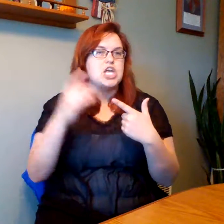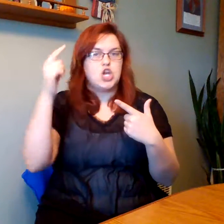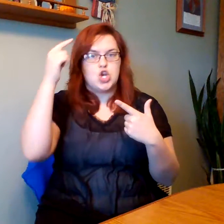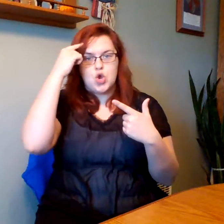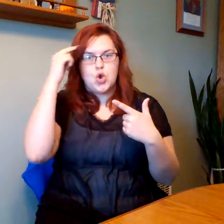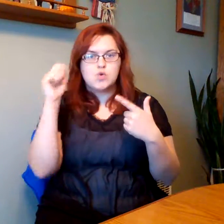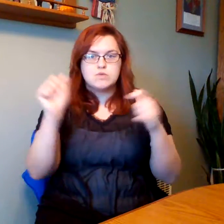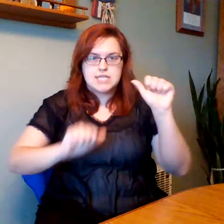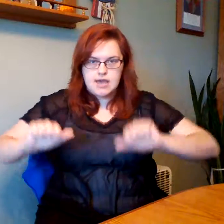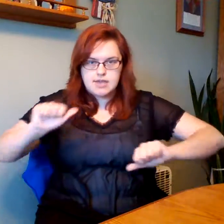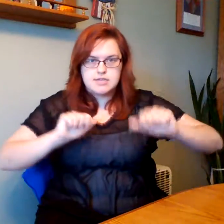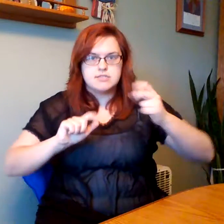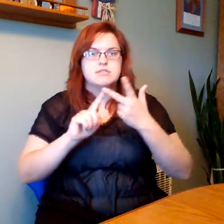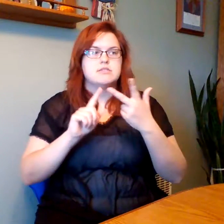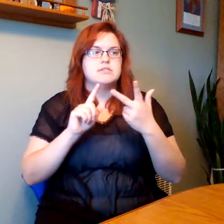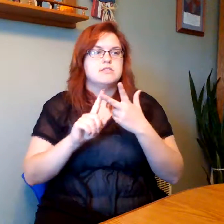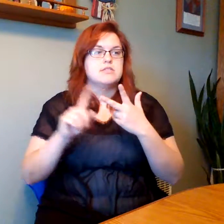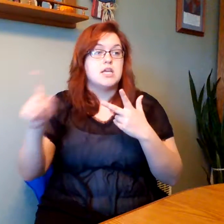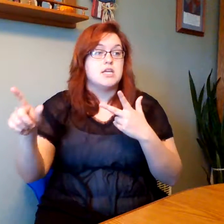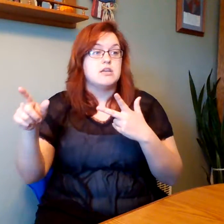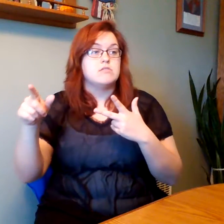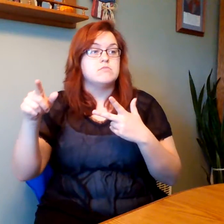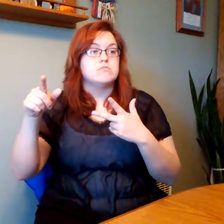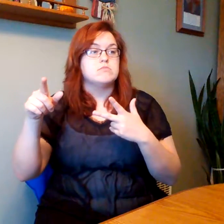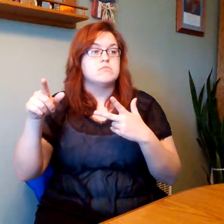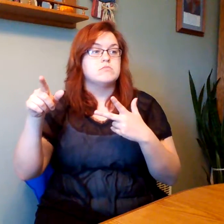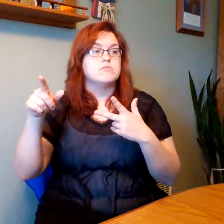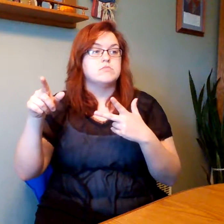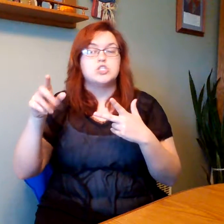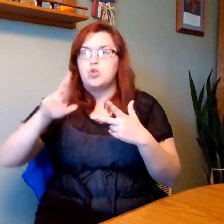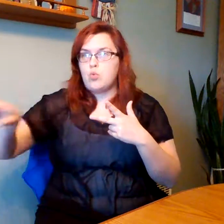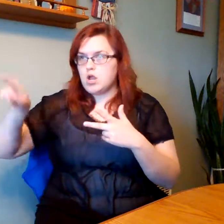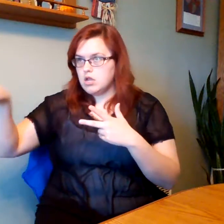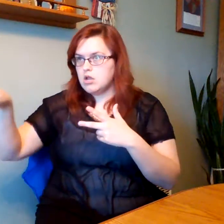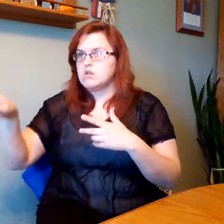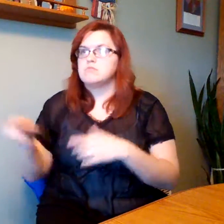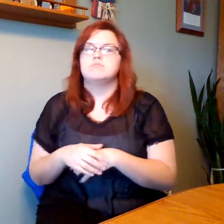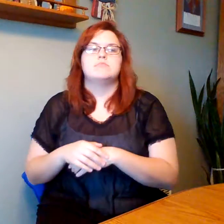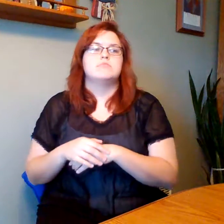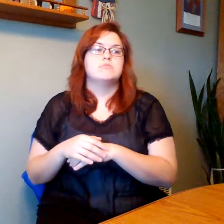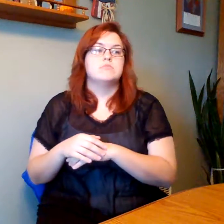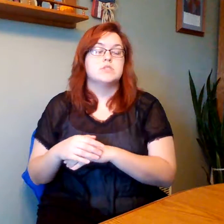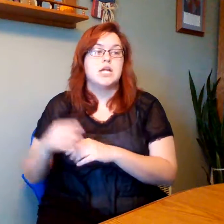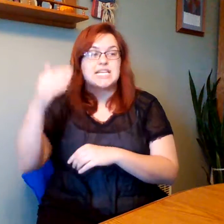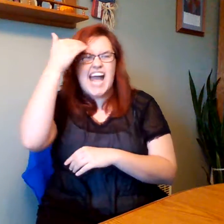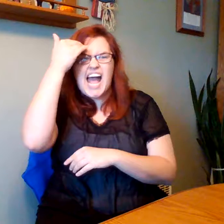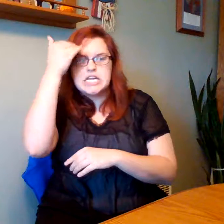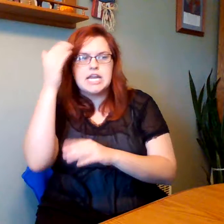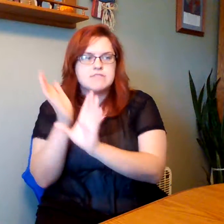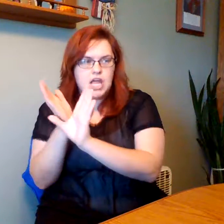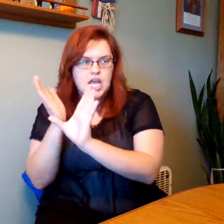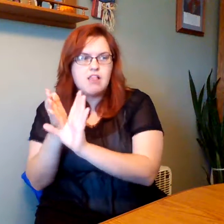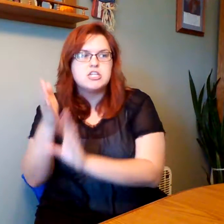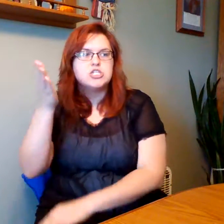educational psychology. Erin Gibson in cognitive psychology. Kate Kaplan in